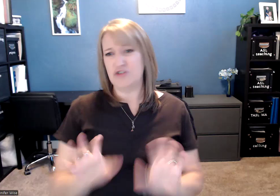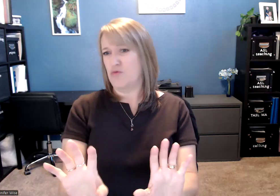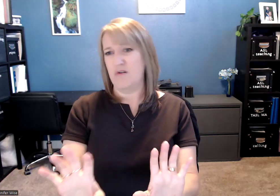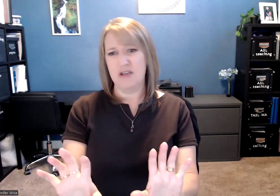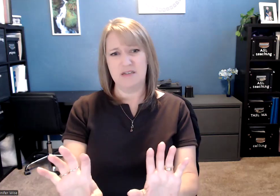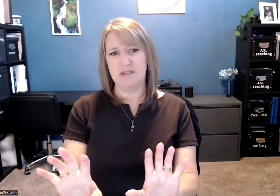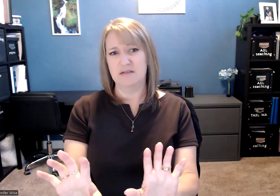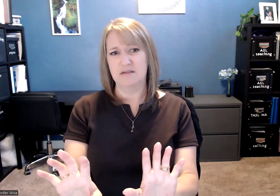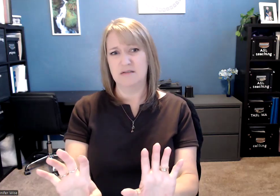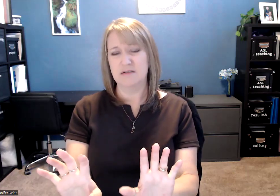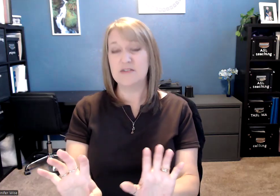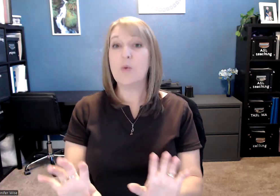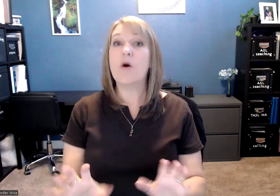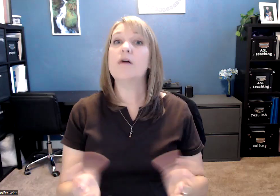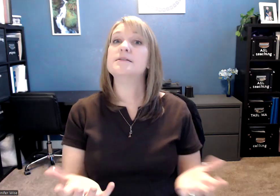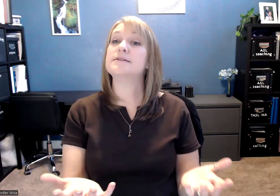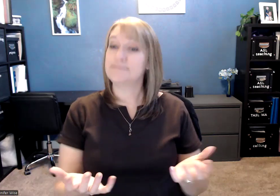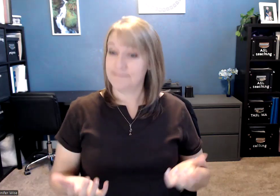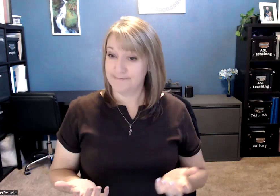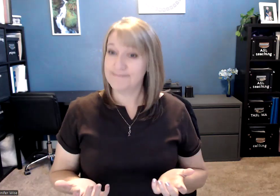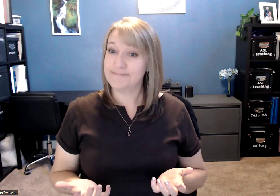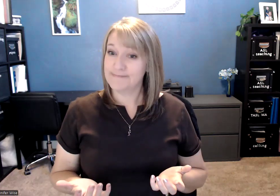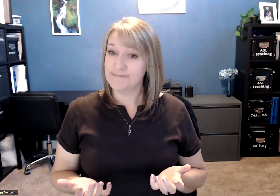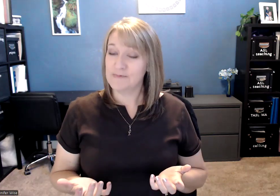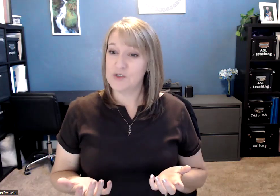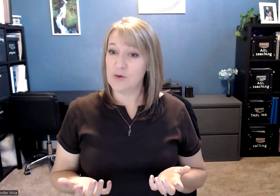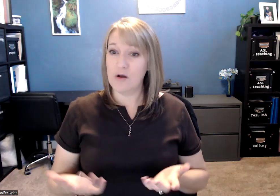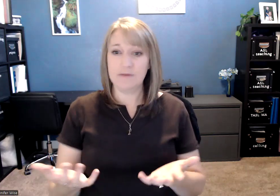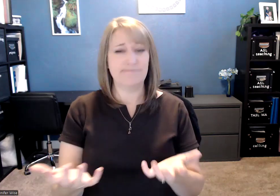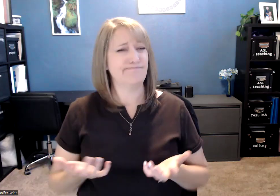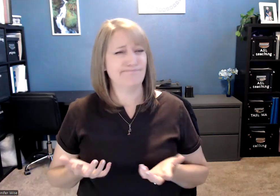don't want it. So want, don't want,